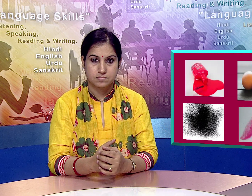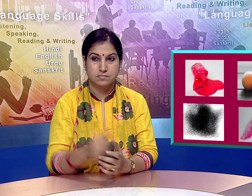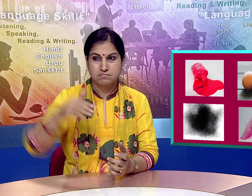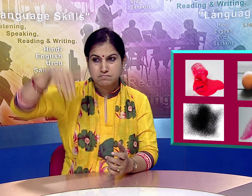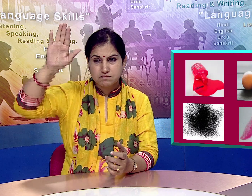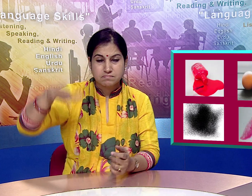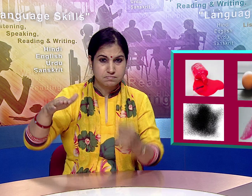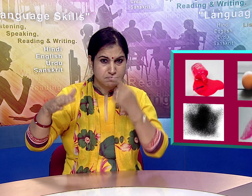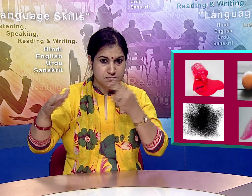paint stain,